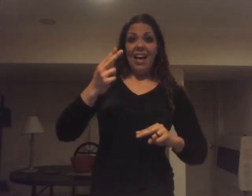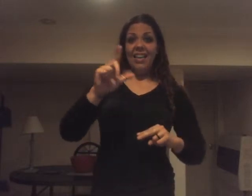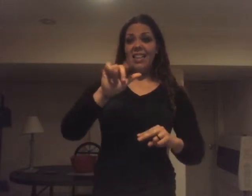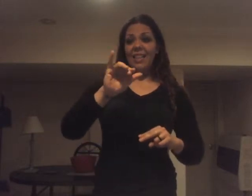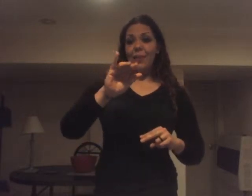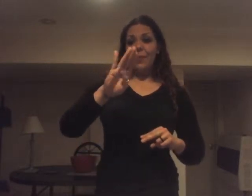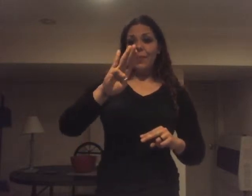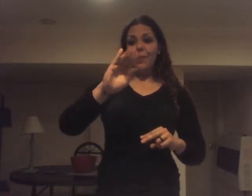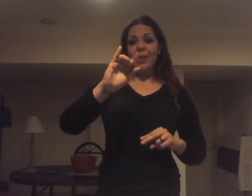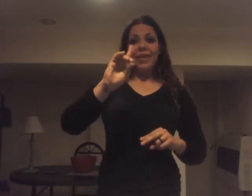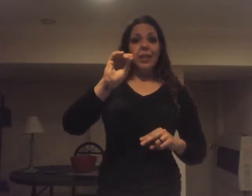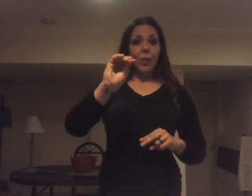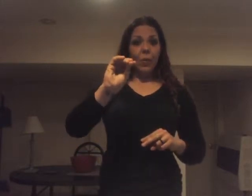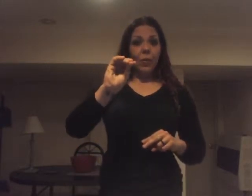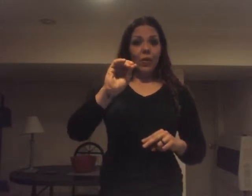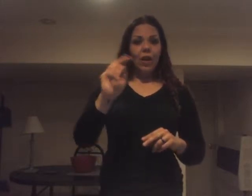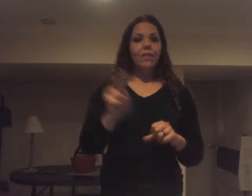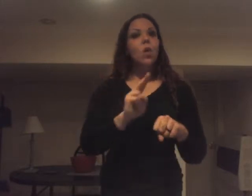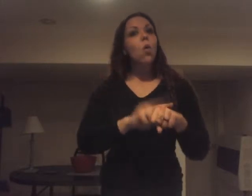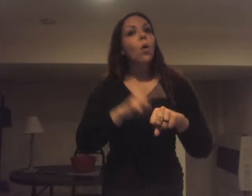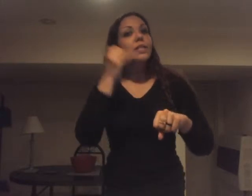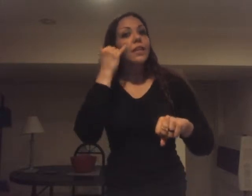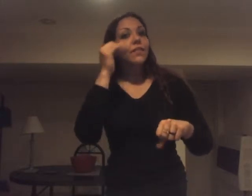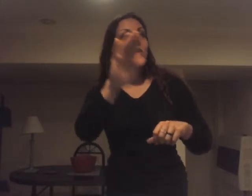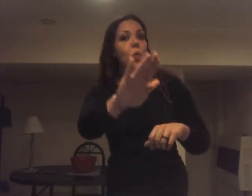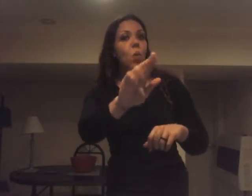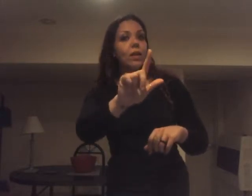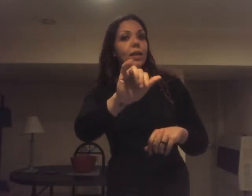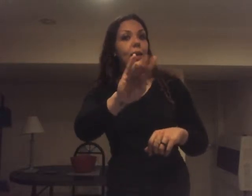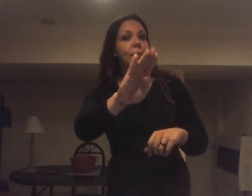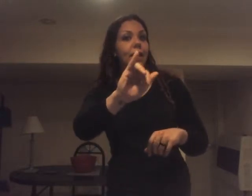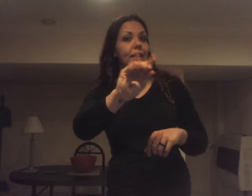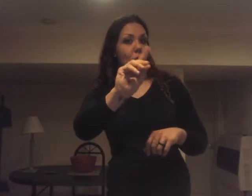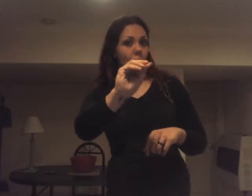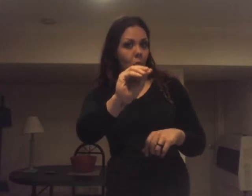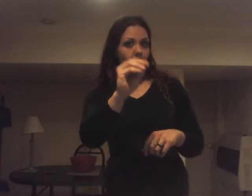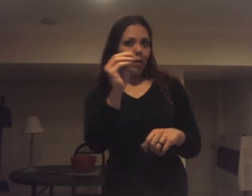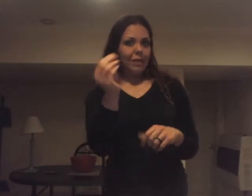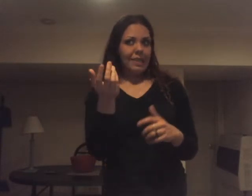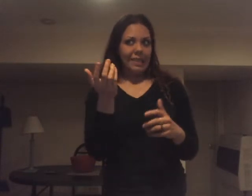Of course, if your libido is excessive, it can get you into terrible trouble.